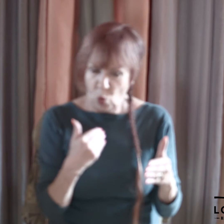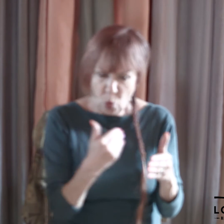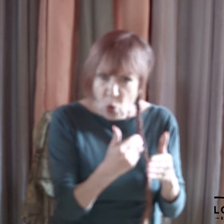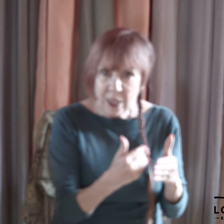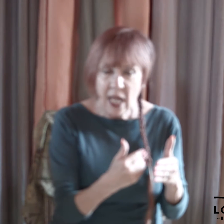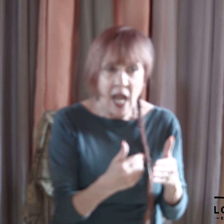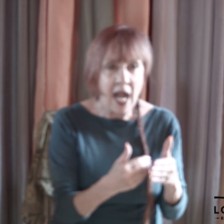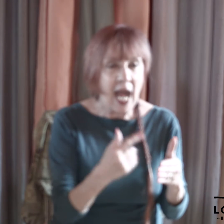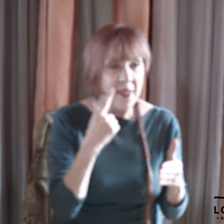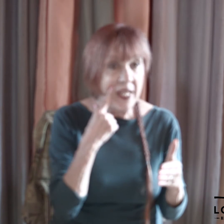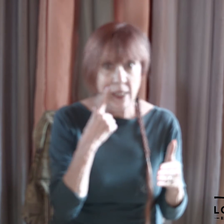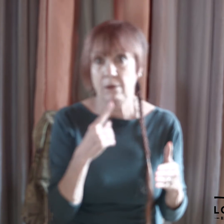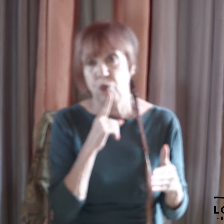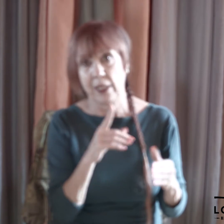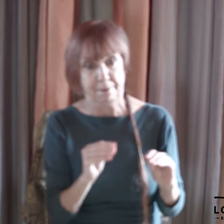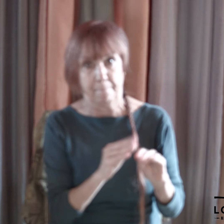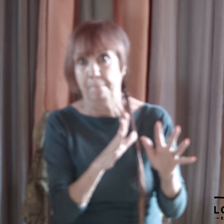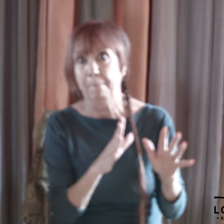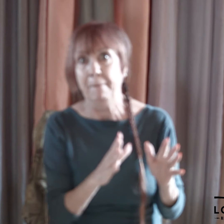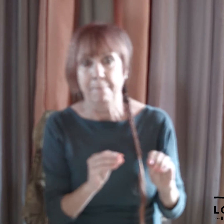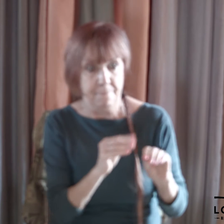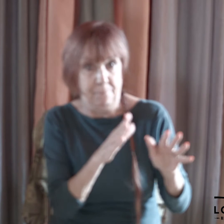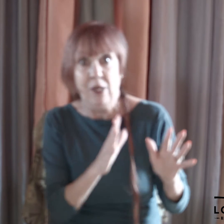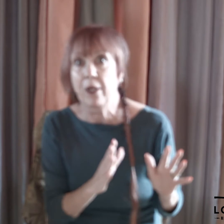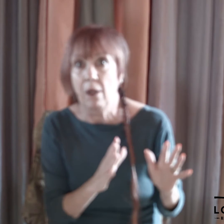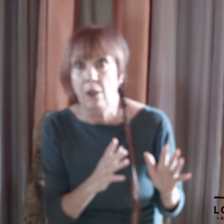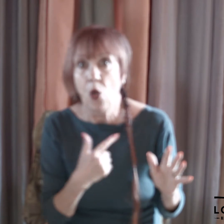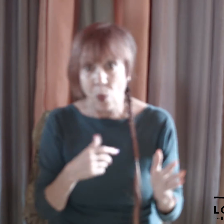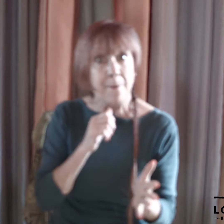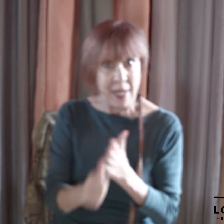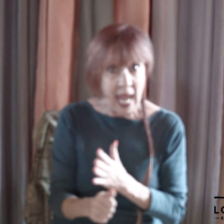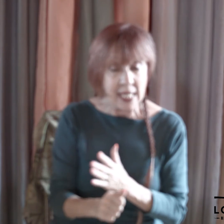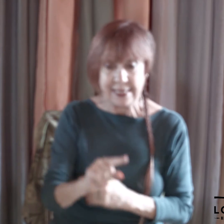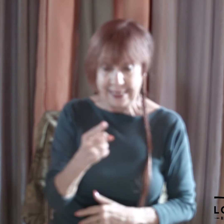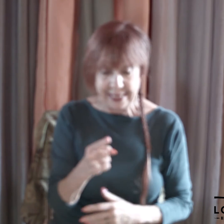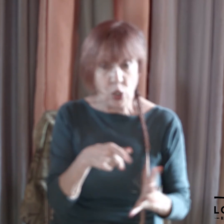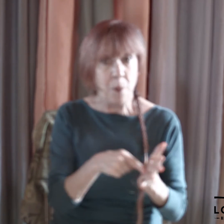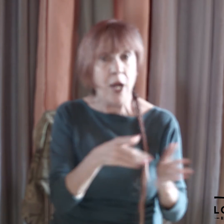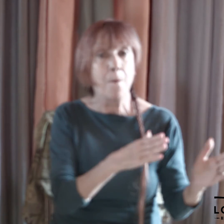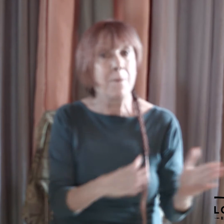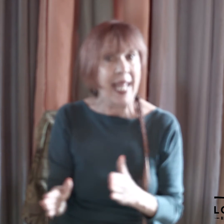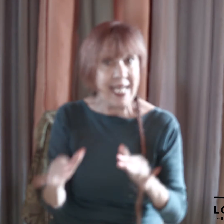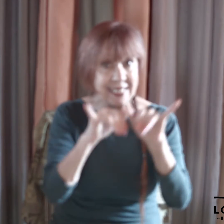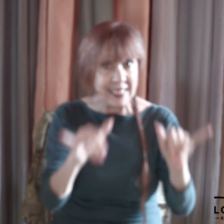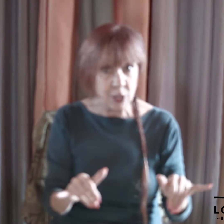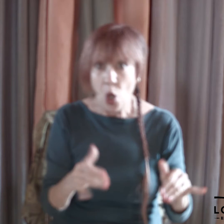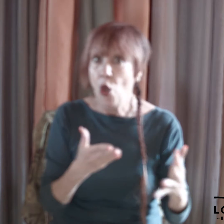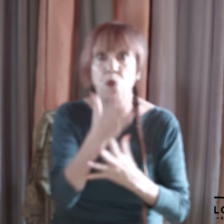actually think it was sort of a miracle. We passed a single-payer planning system through both houses